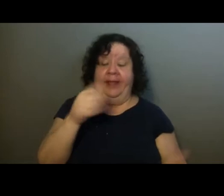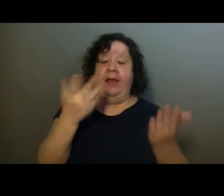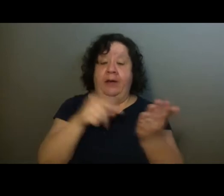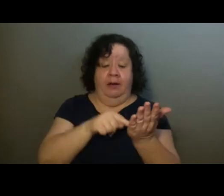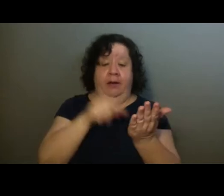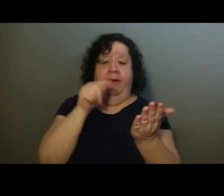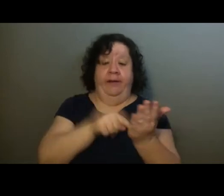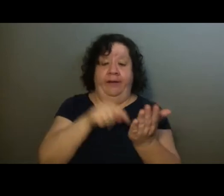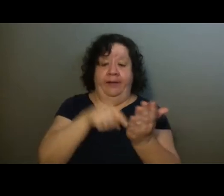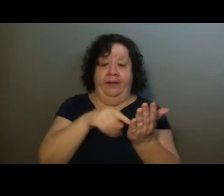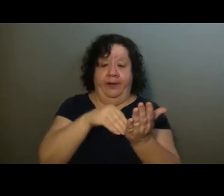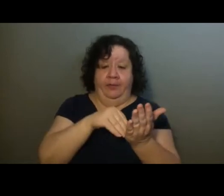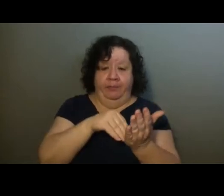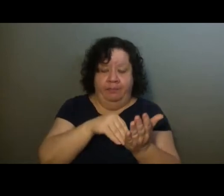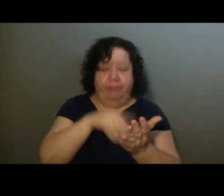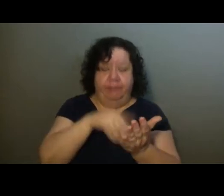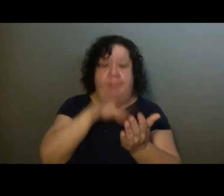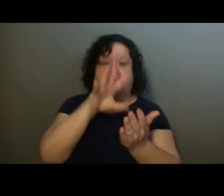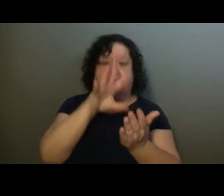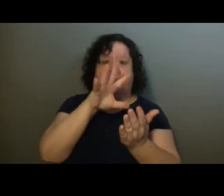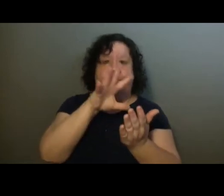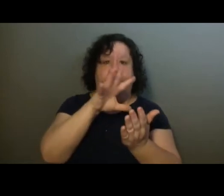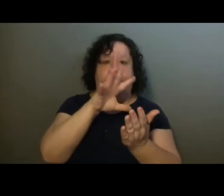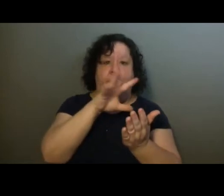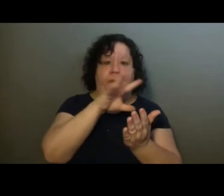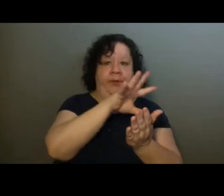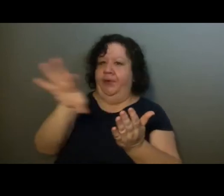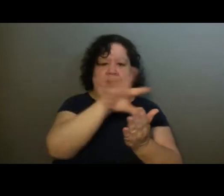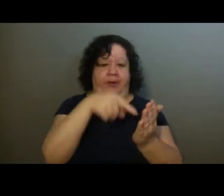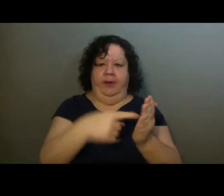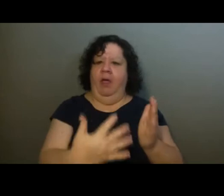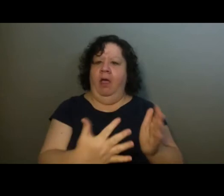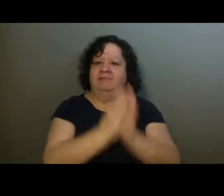with disaster managements, are able to locate